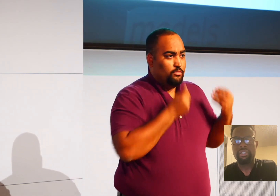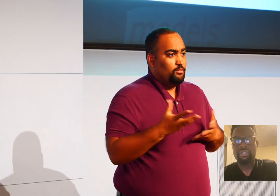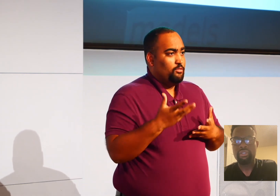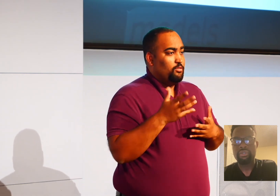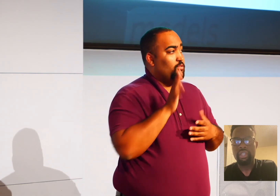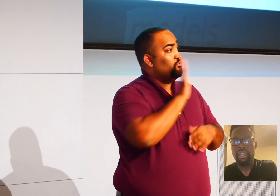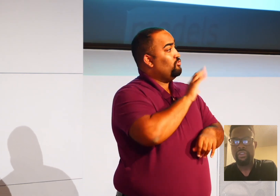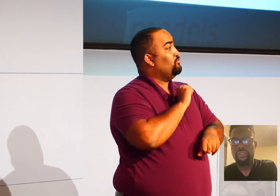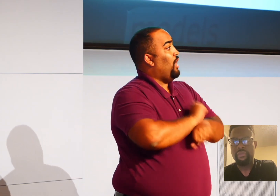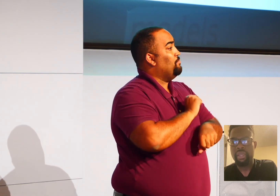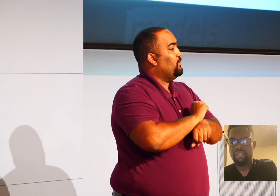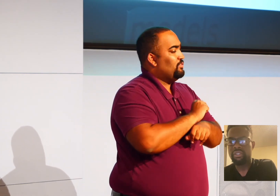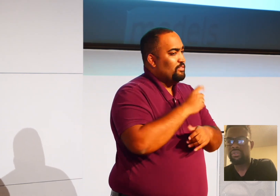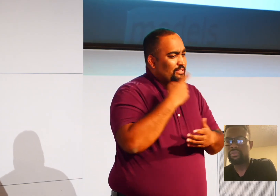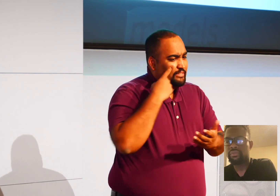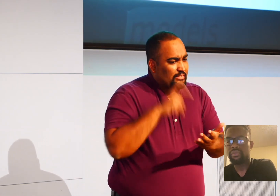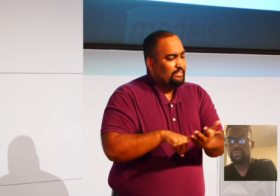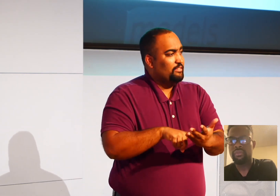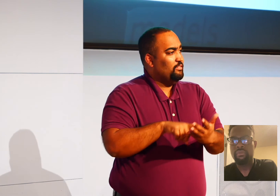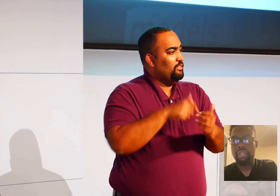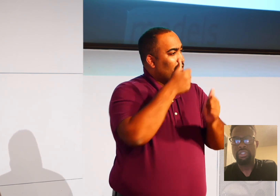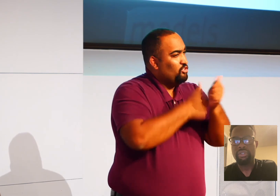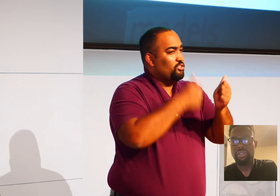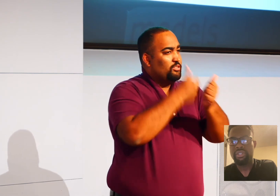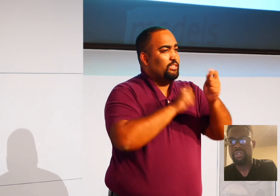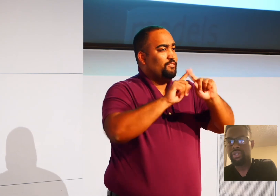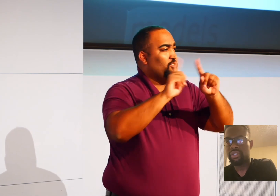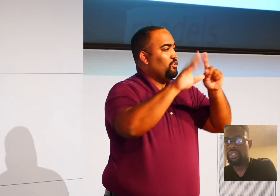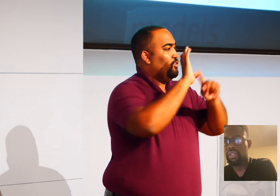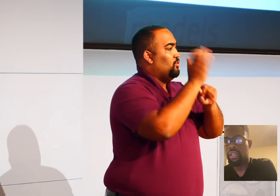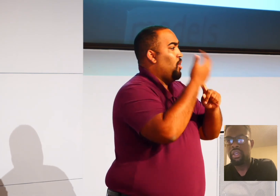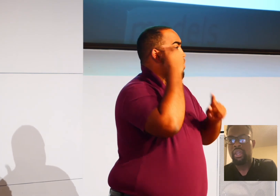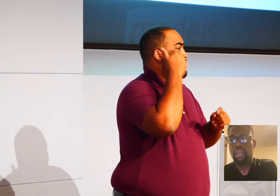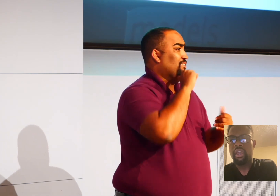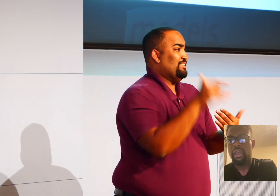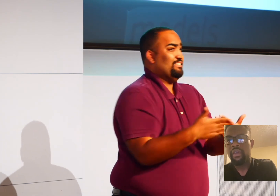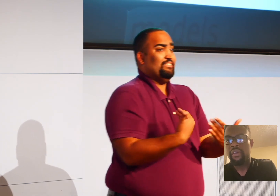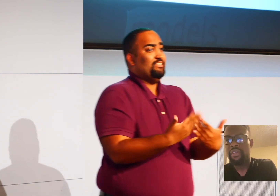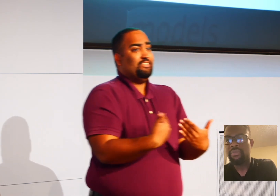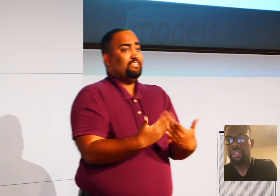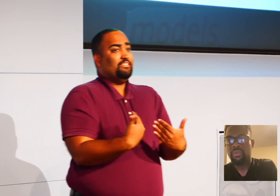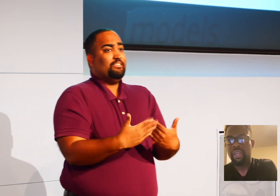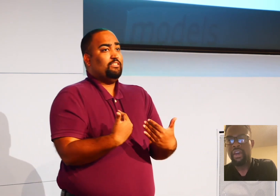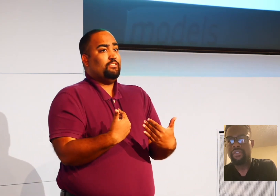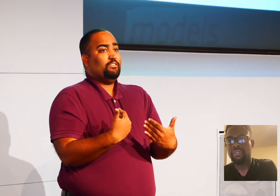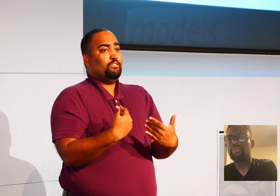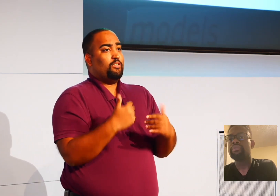true and accurate information to these students. And this means we have to